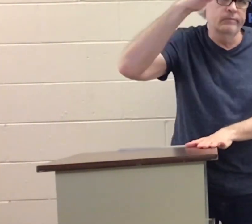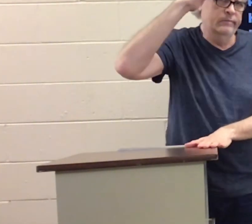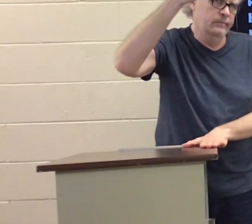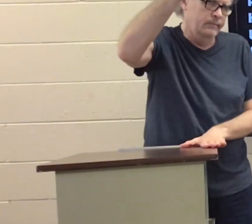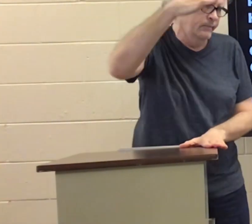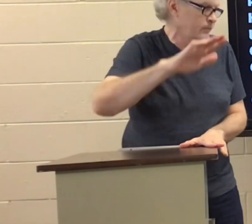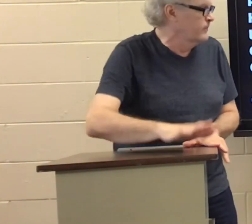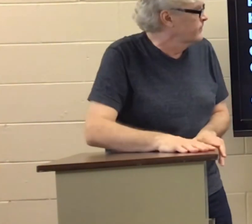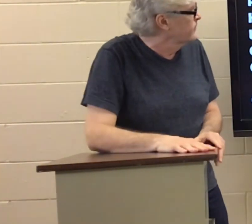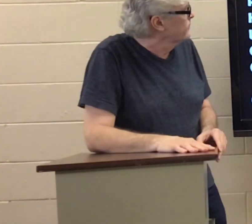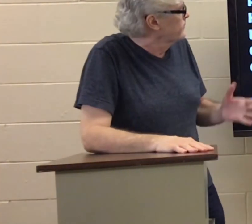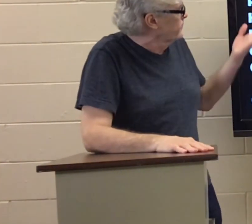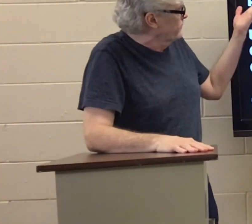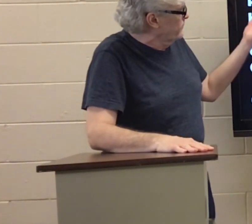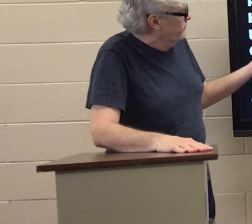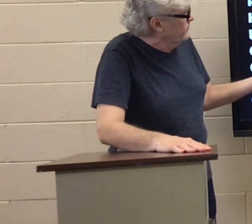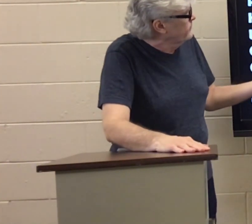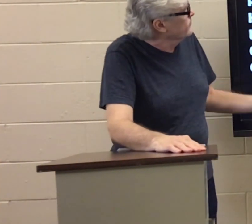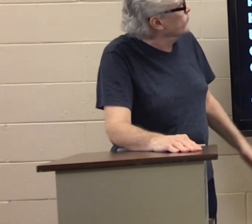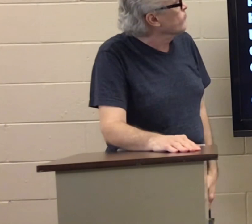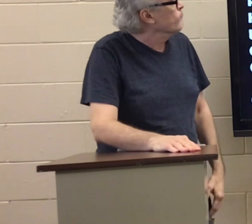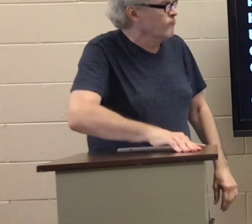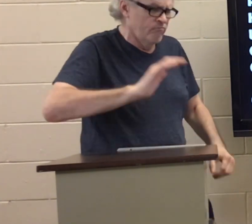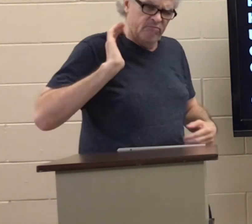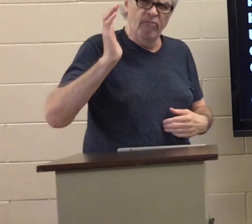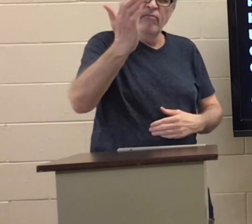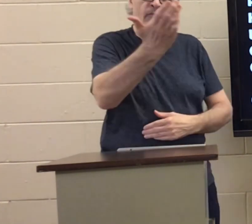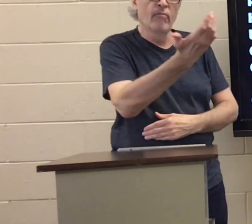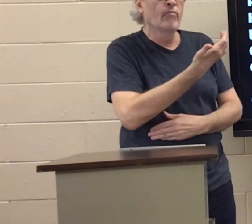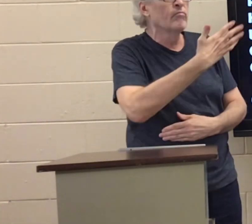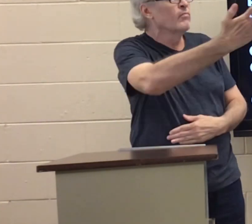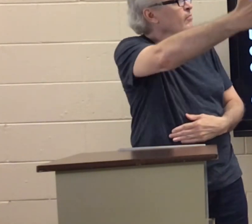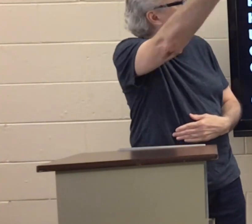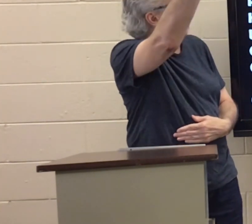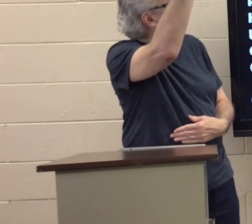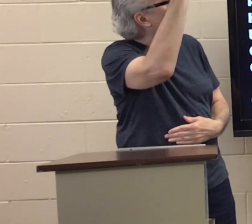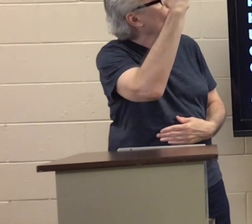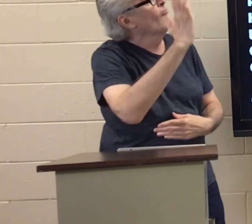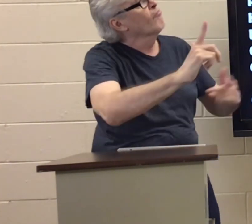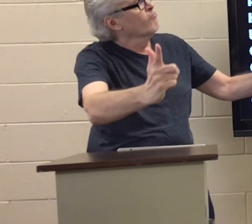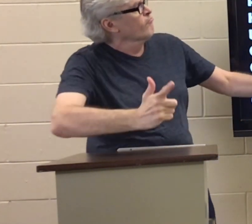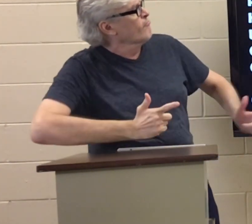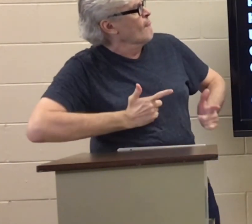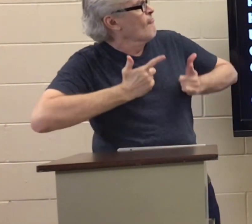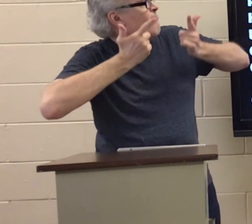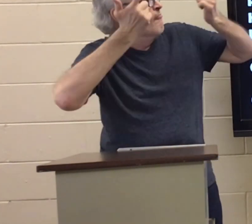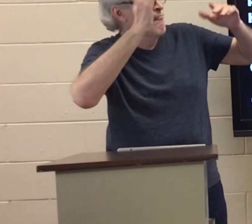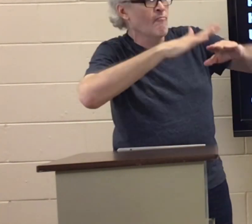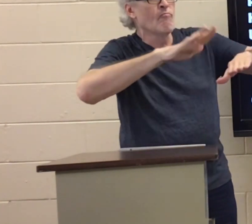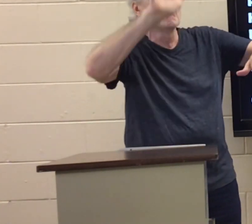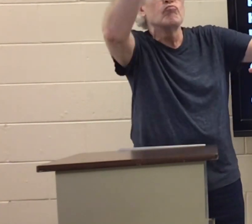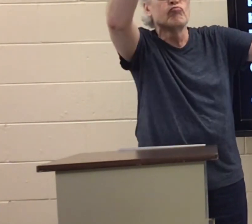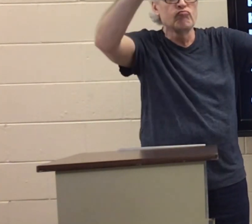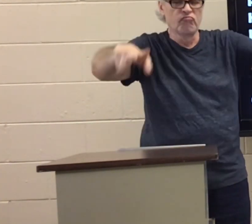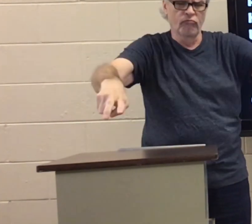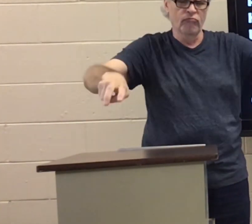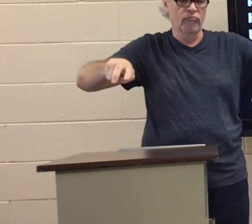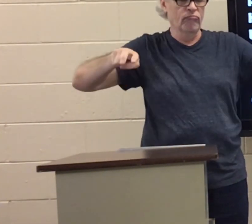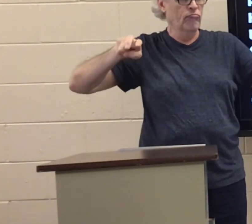Hello, this is our song. Our God is living on his throne,